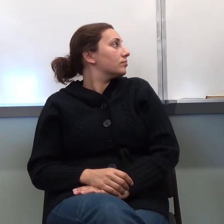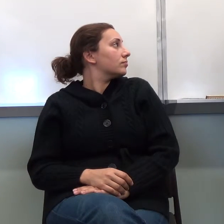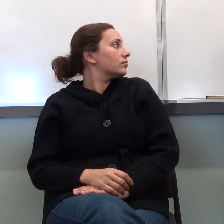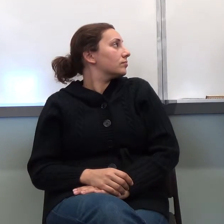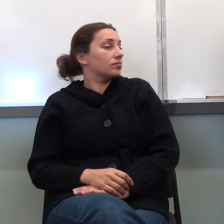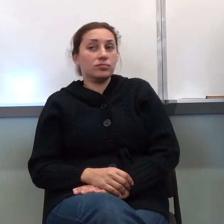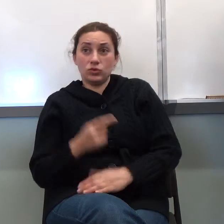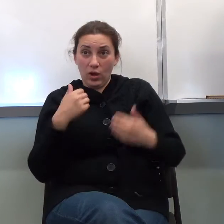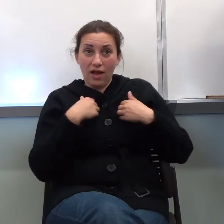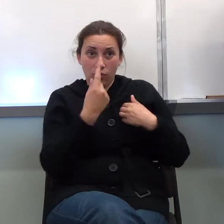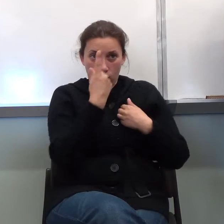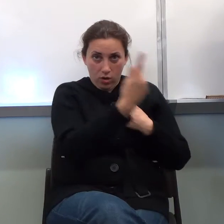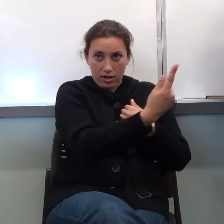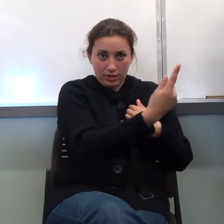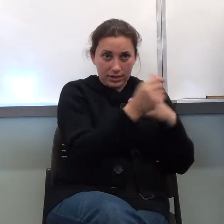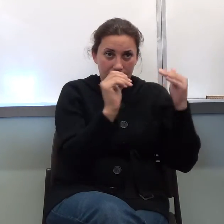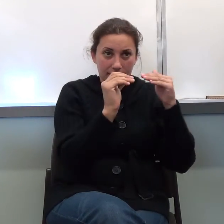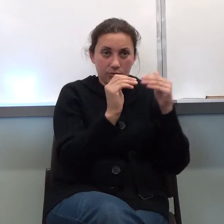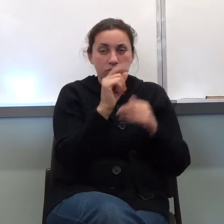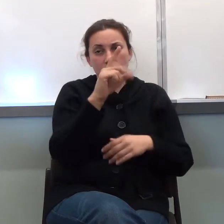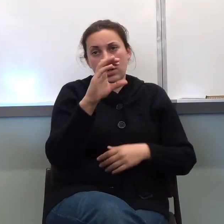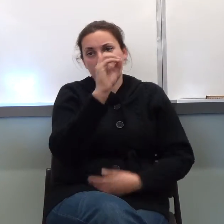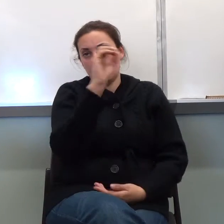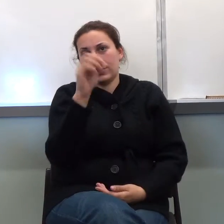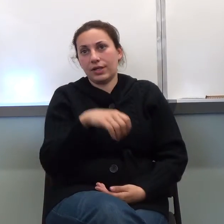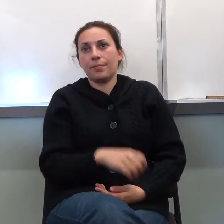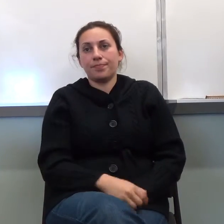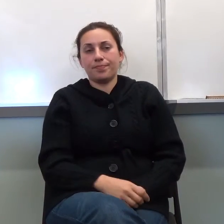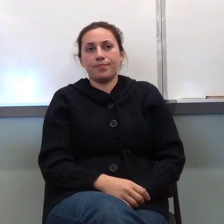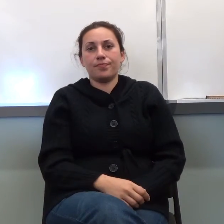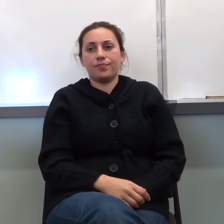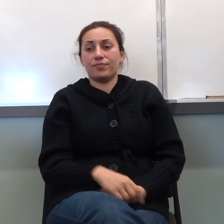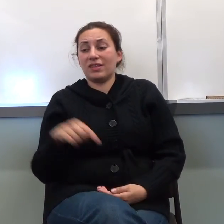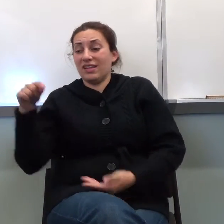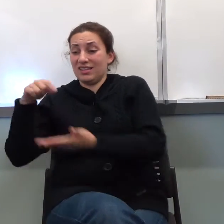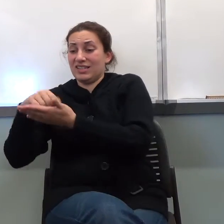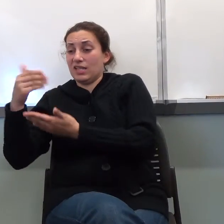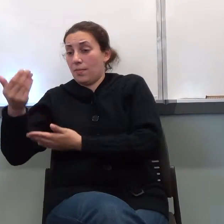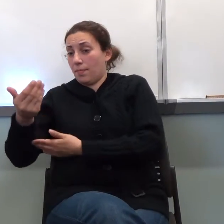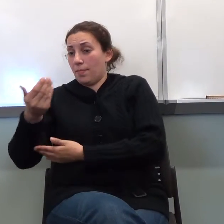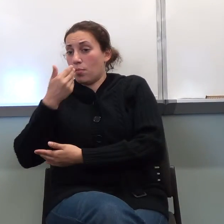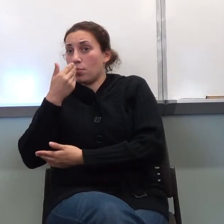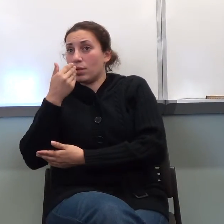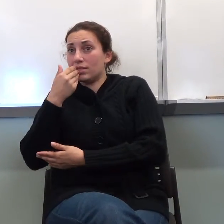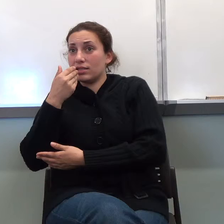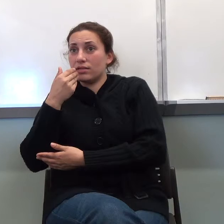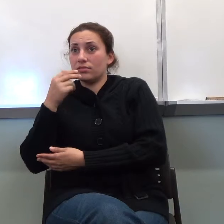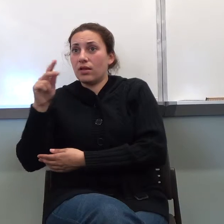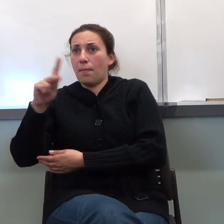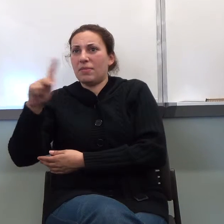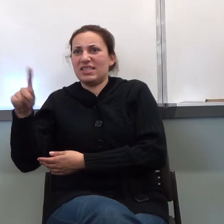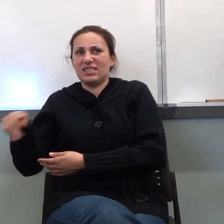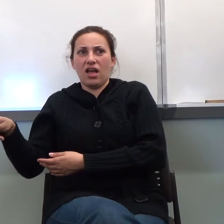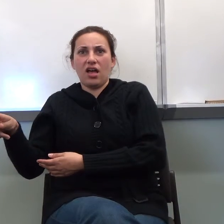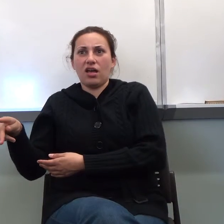Because you got one whole thing there. And then you only have half of this one, and that's going to be half of 100%, which is